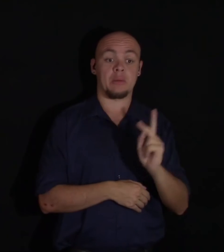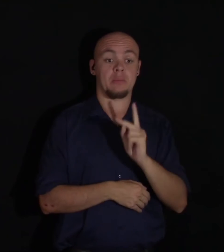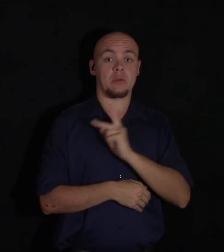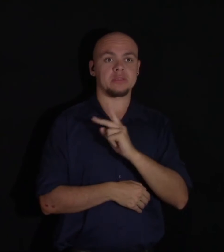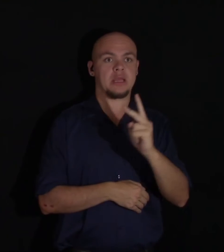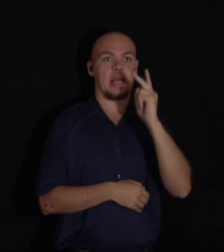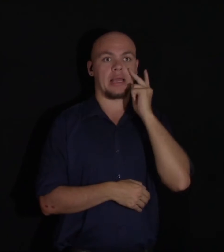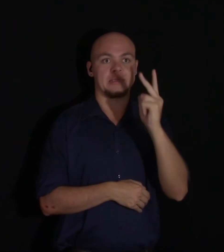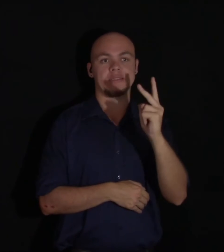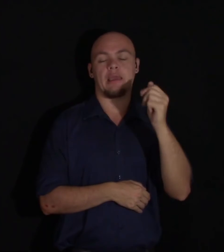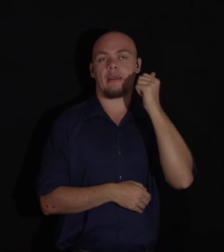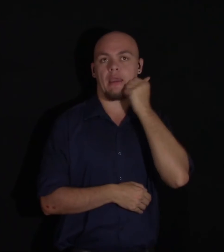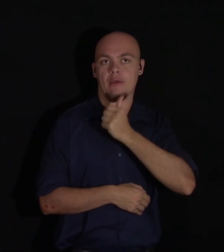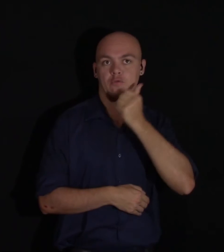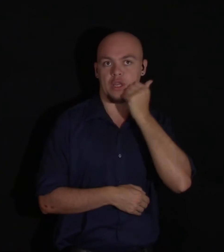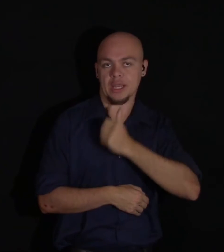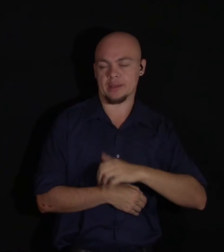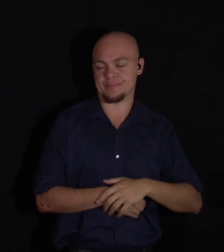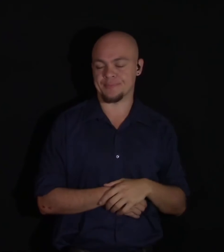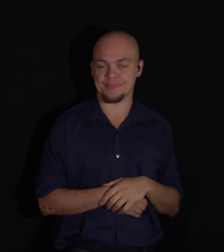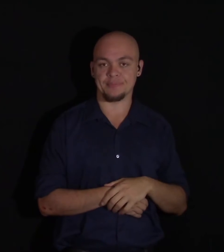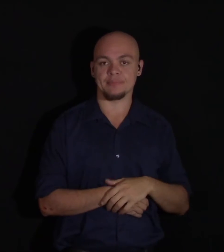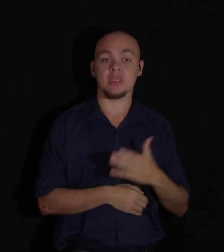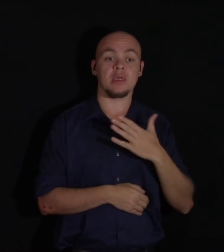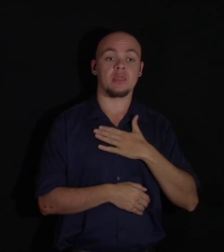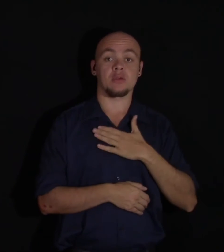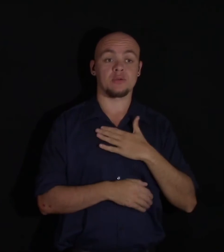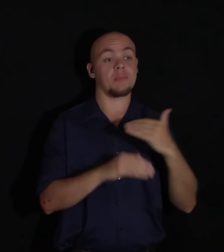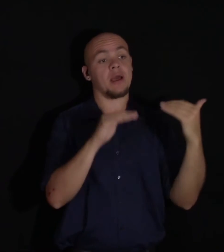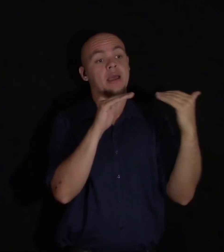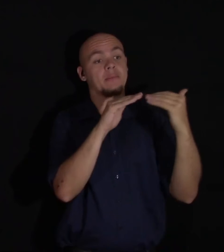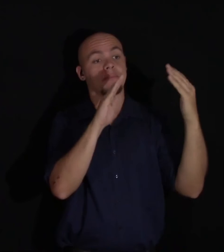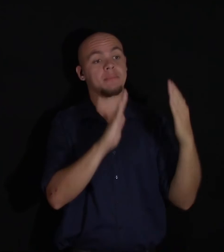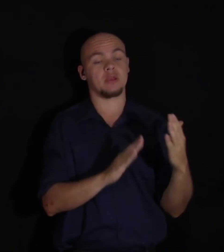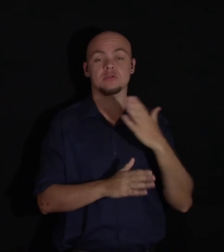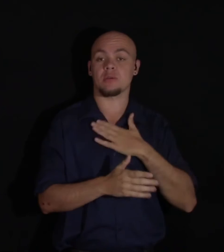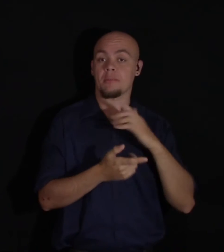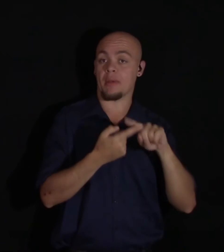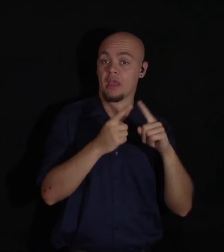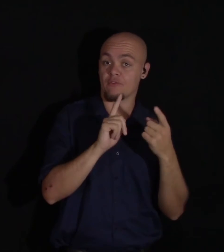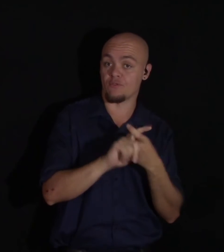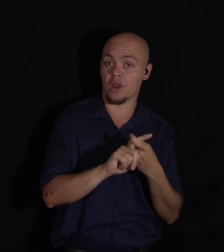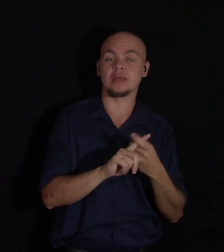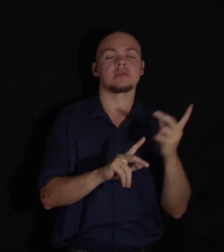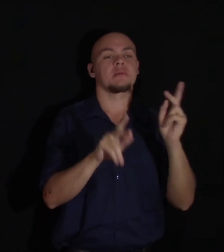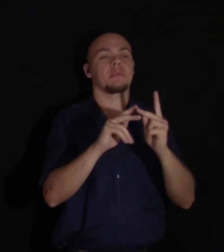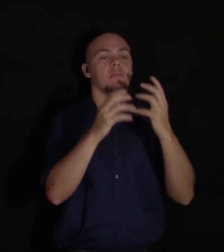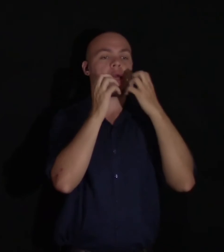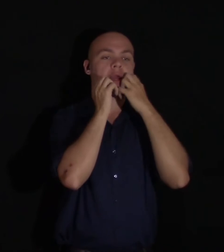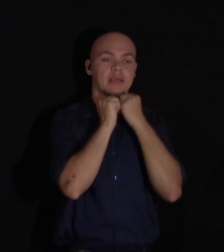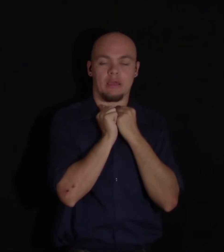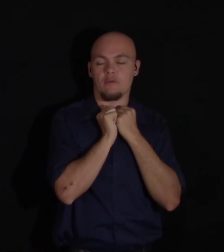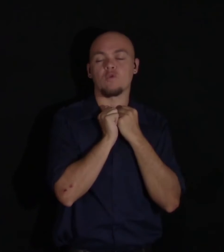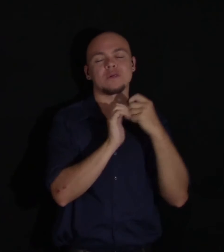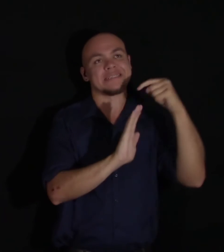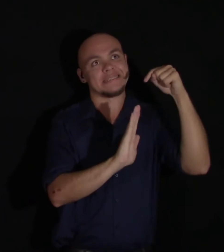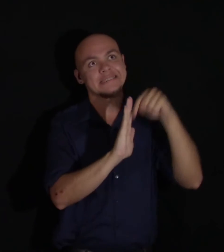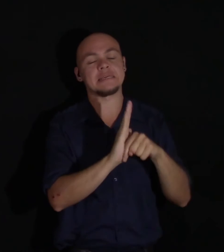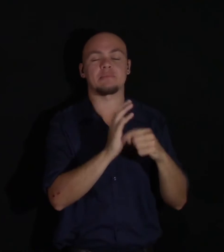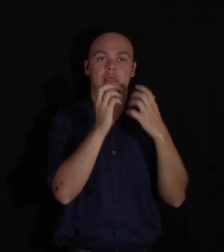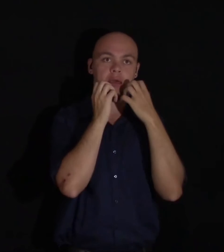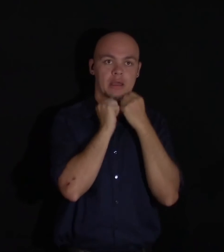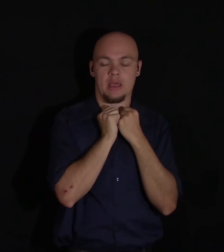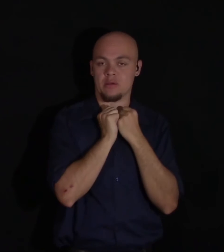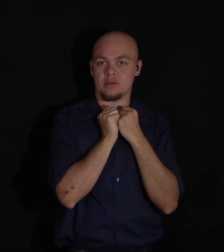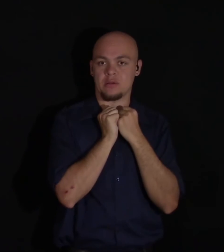this happen every day. Those are my classmates, my friends, and people who I care for very deeply. And it's